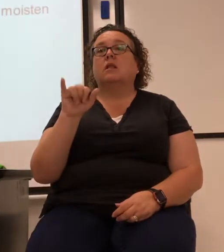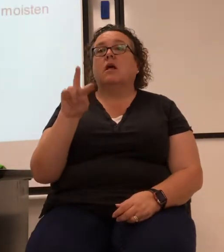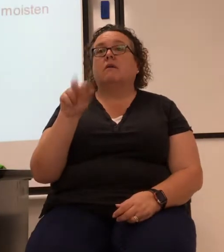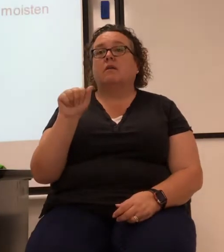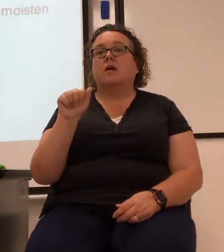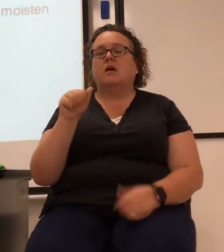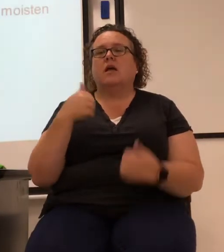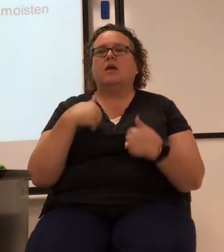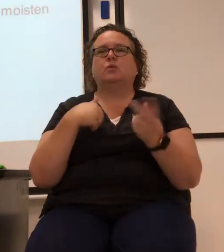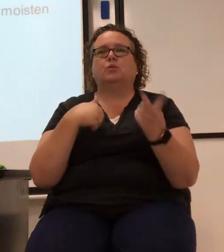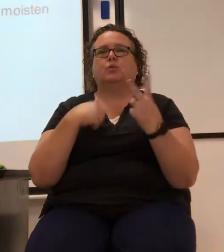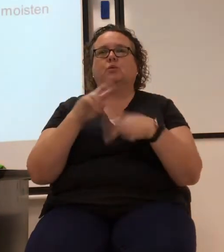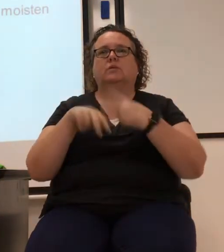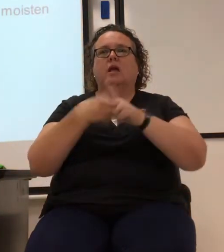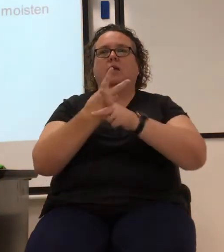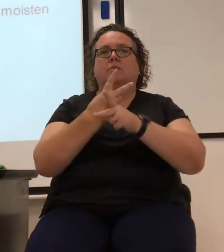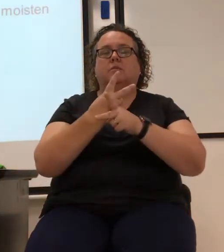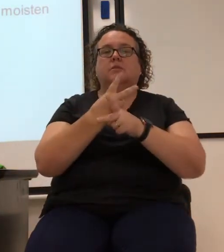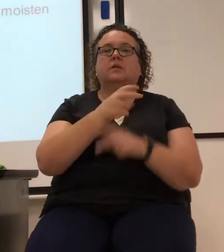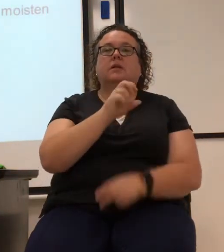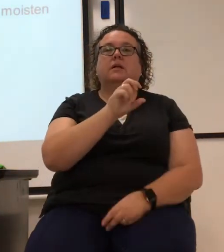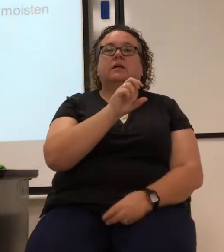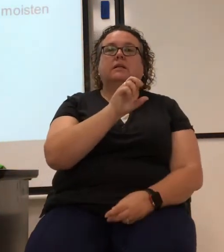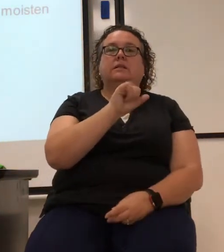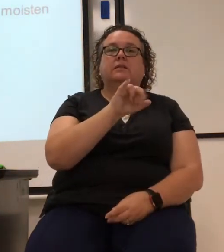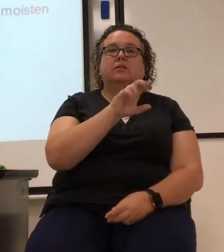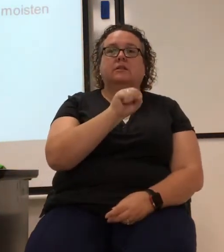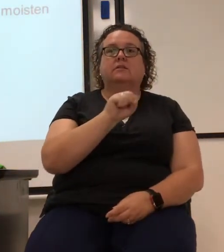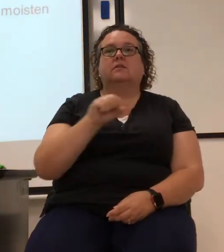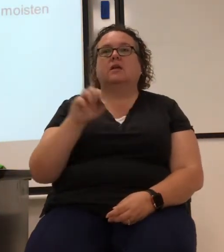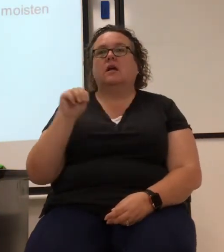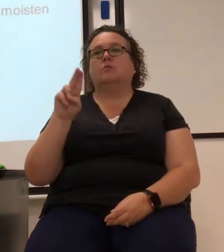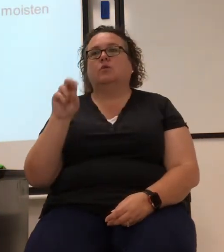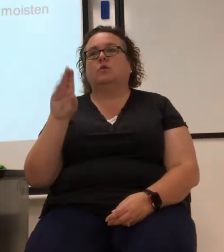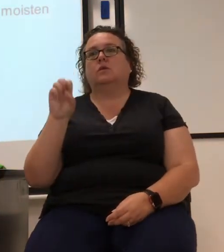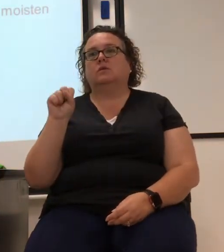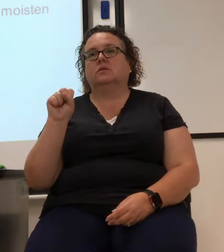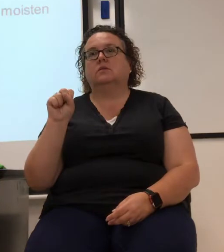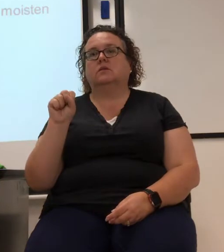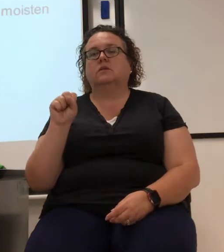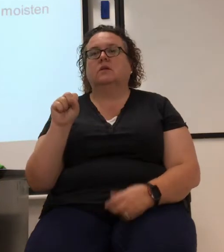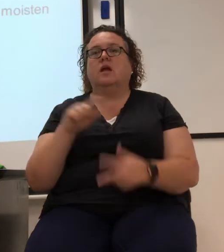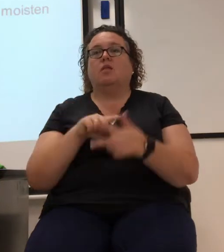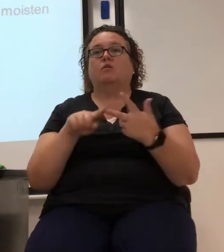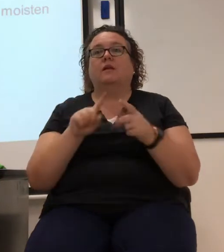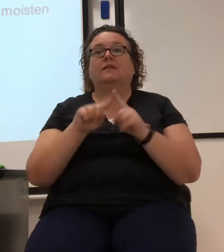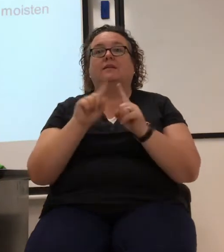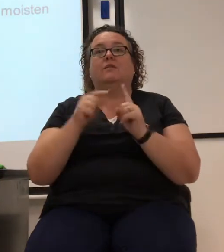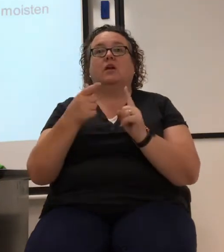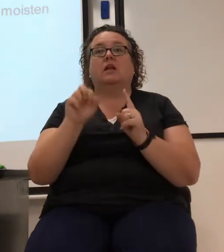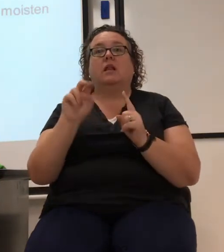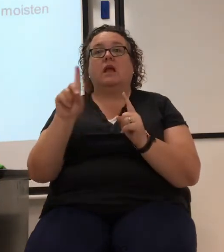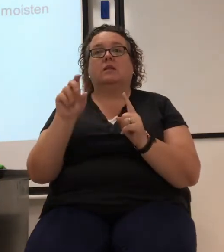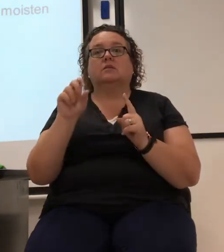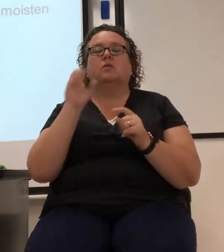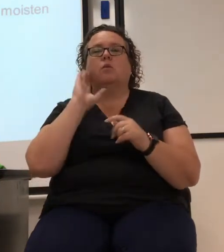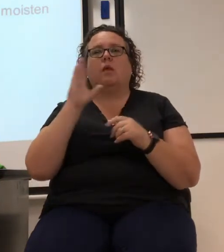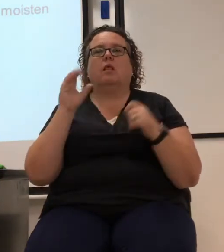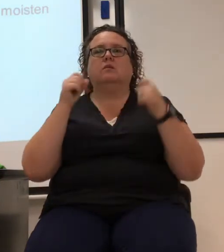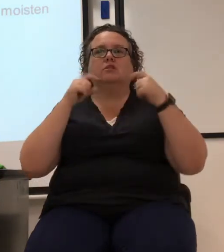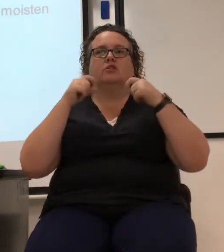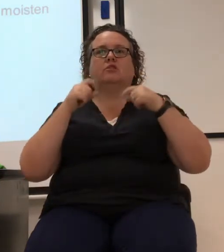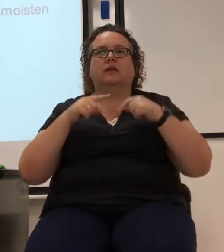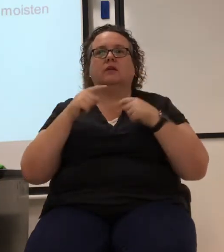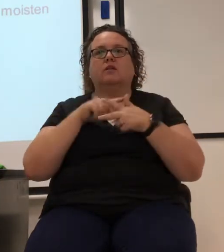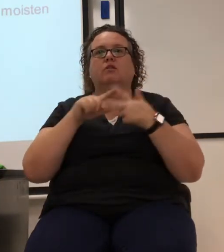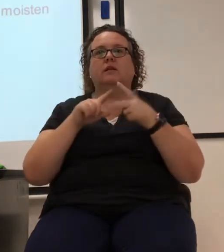composed of 2 types, serous and mucus. And 3 different glands secrete various kinds of